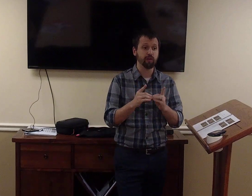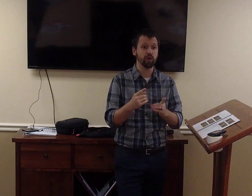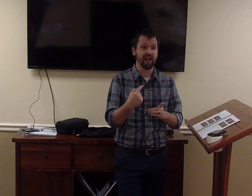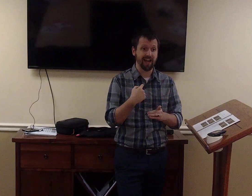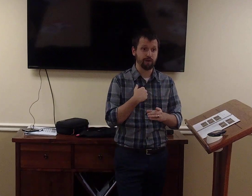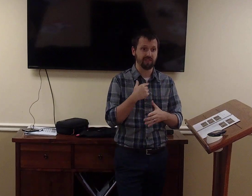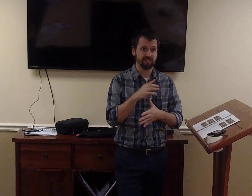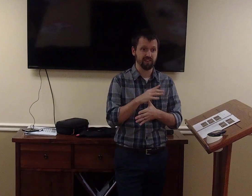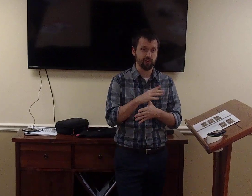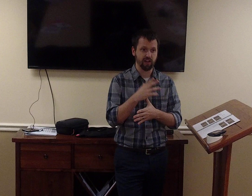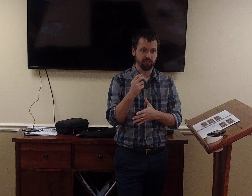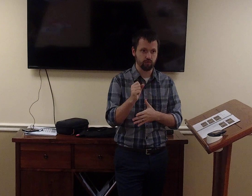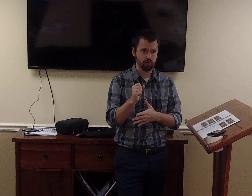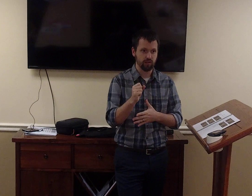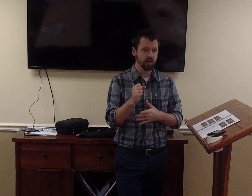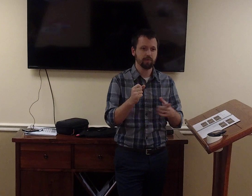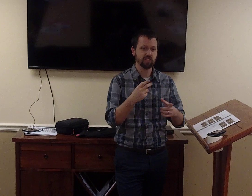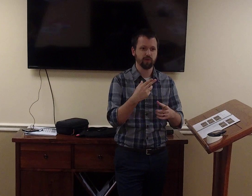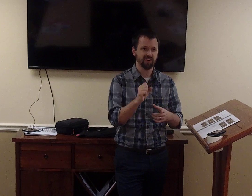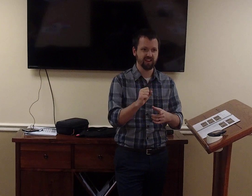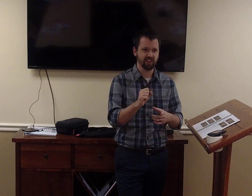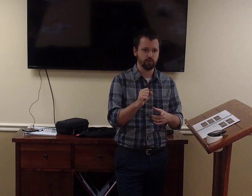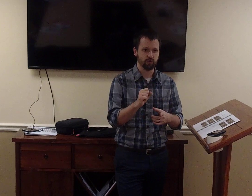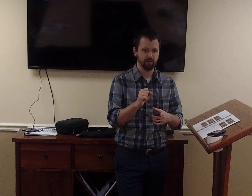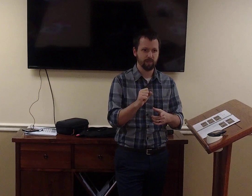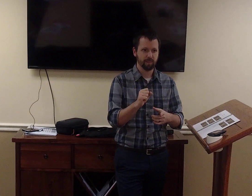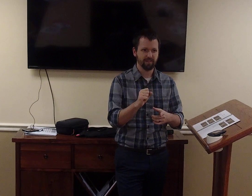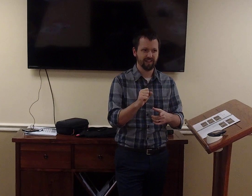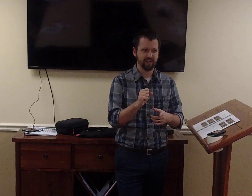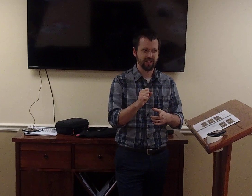when I was a senior in high school, but she wasn't in high school.